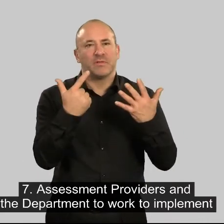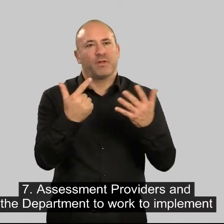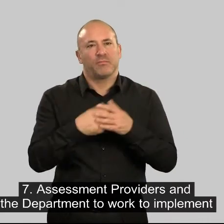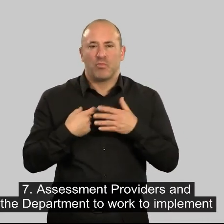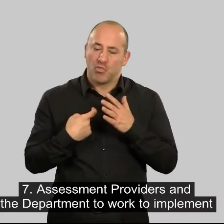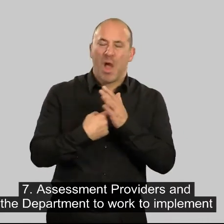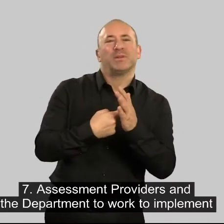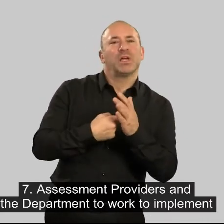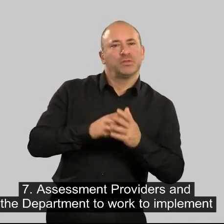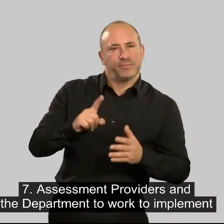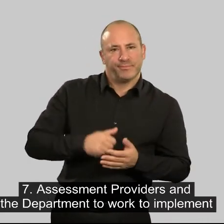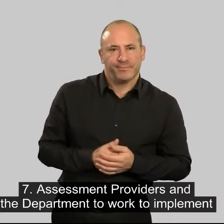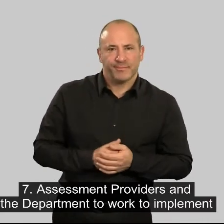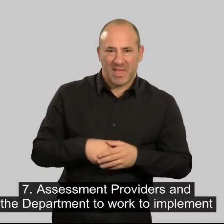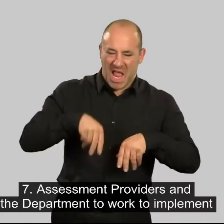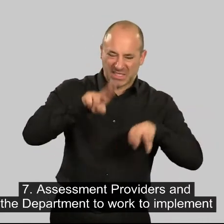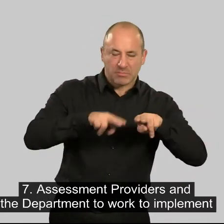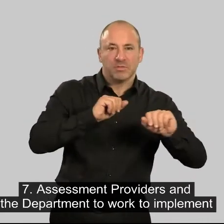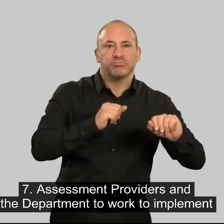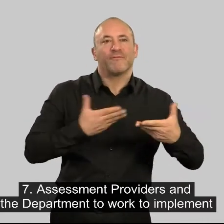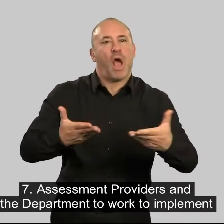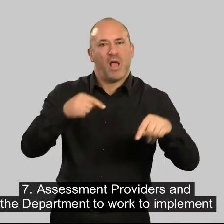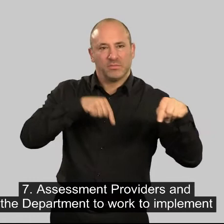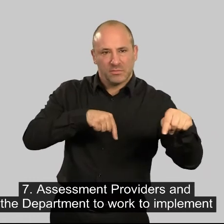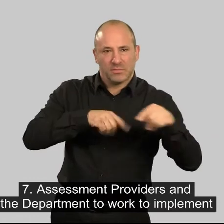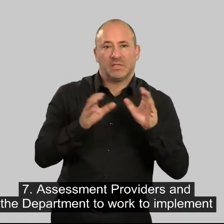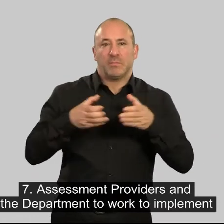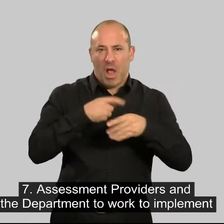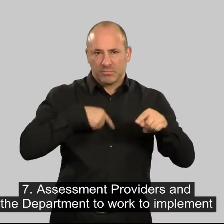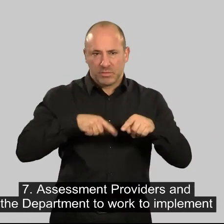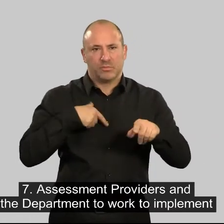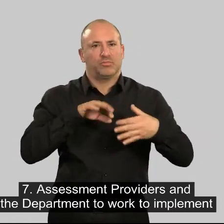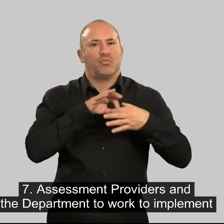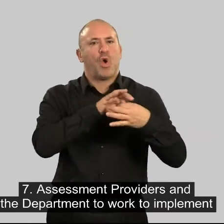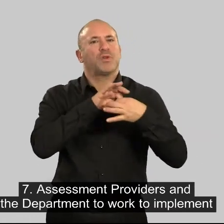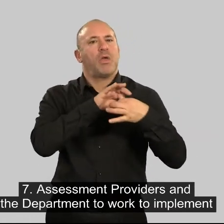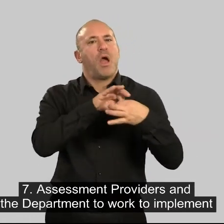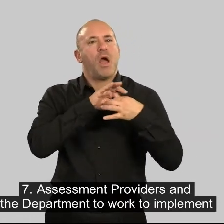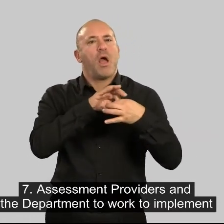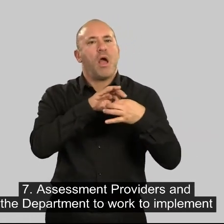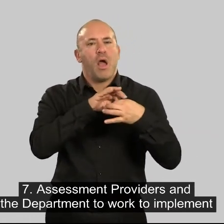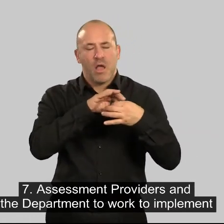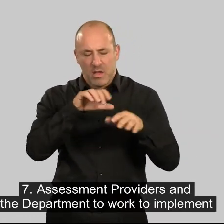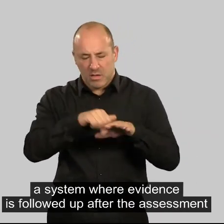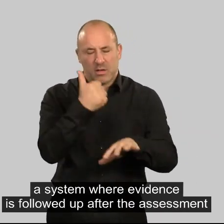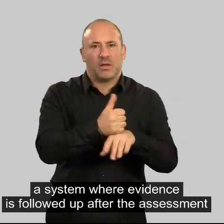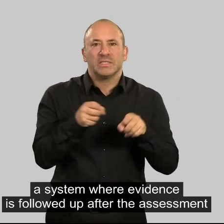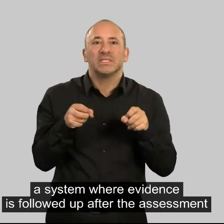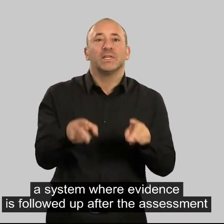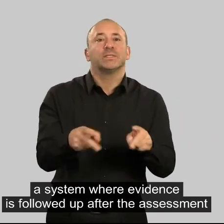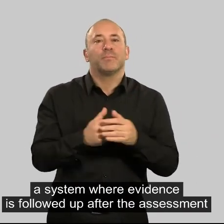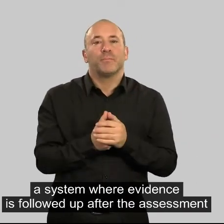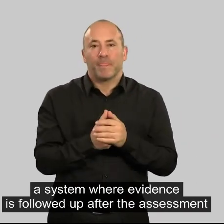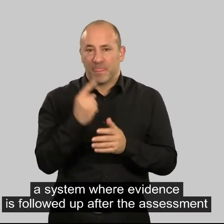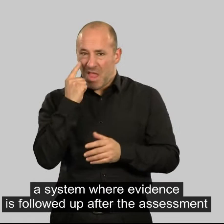7. Assessment providers and the department to work to implement a system where evidence is